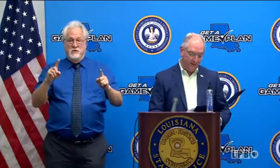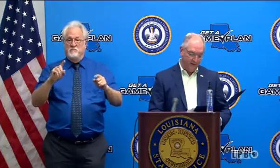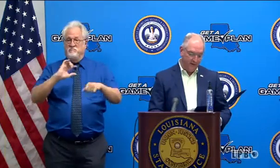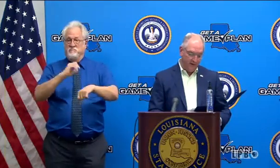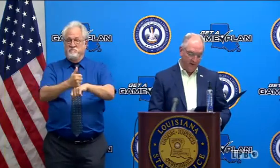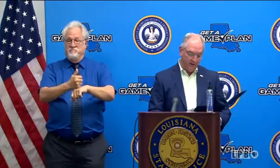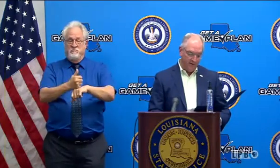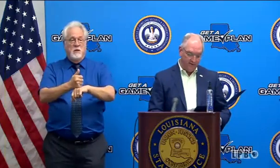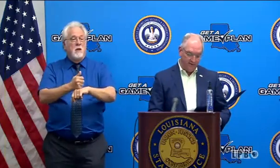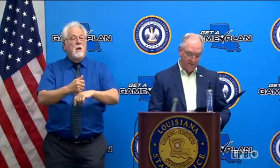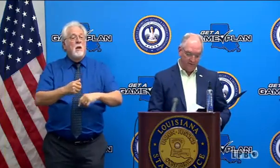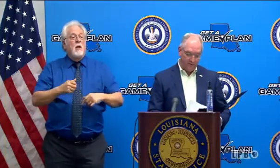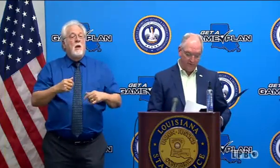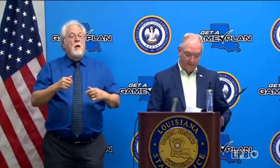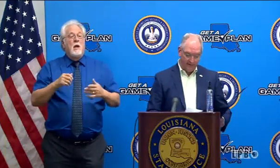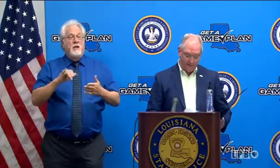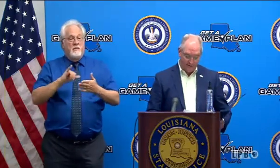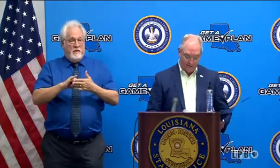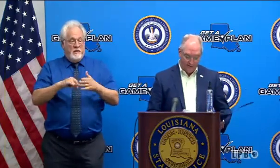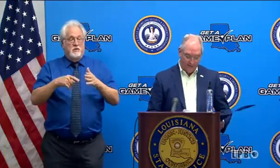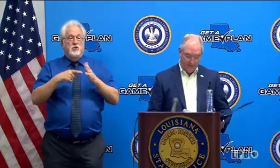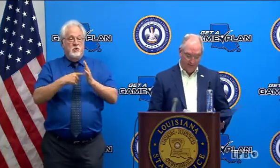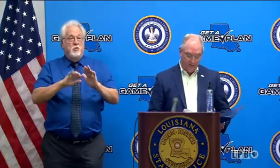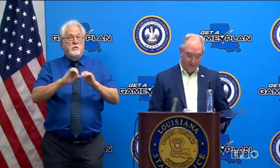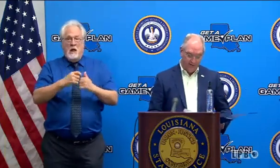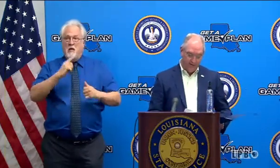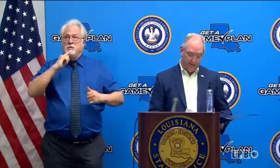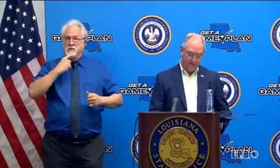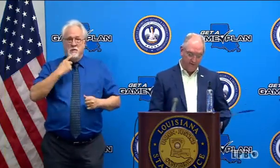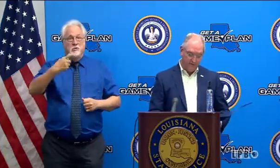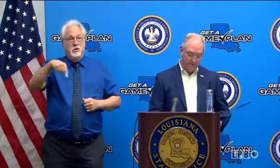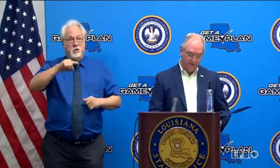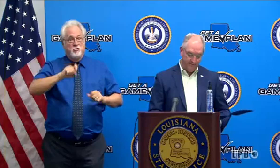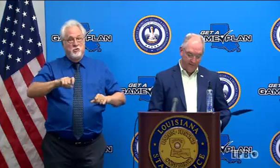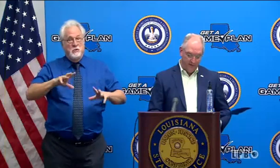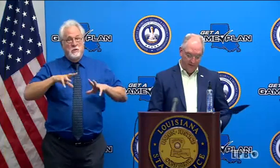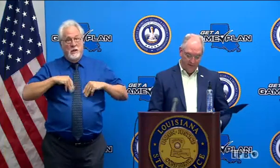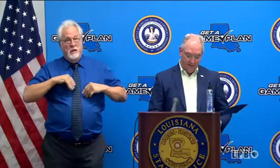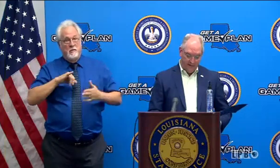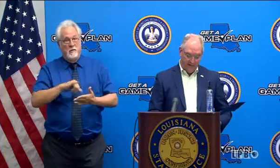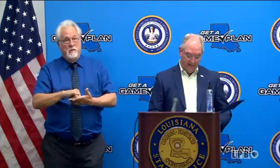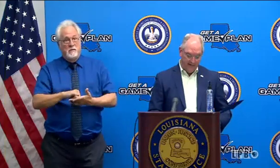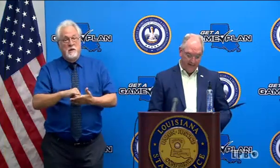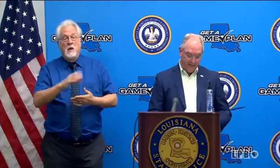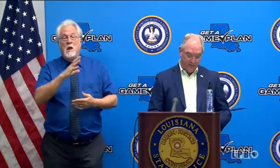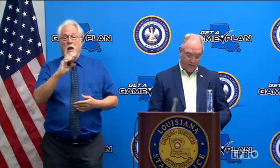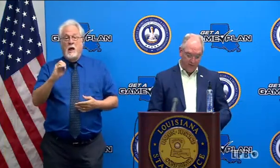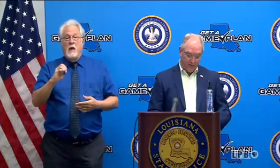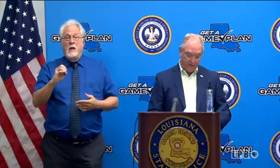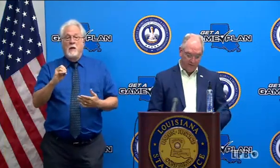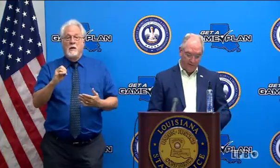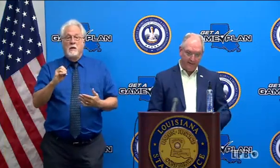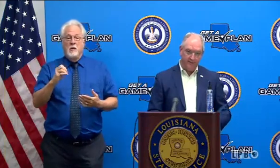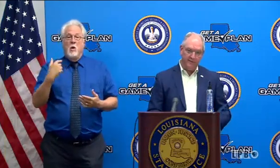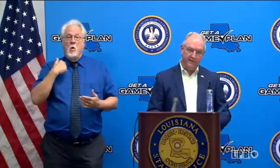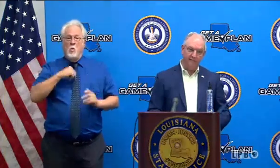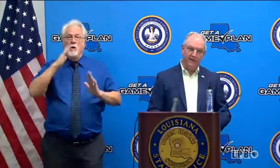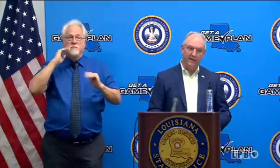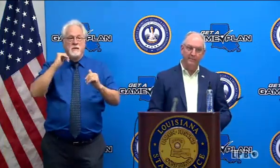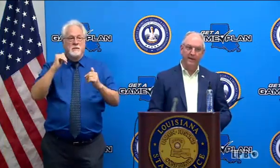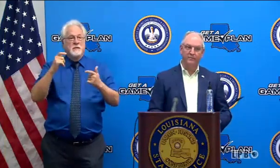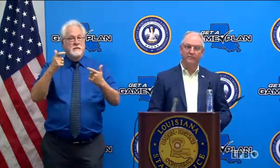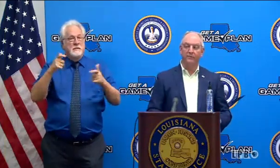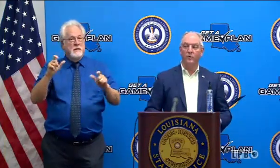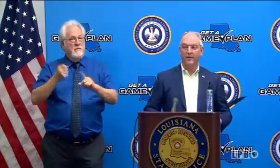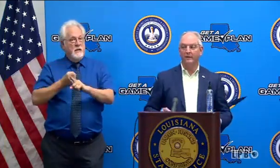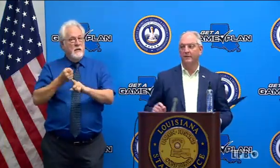place. All of this underscores how seriously you should take these storms. And I want you to know we're expecting